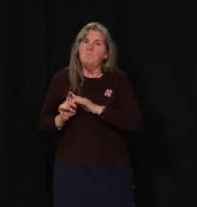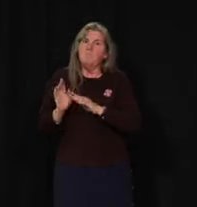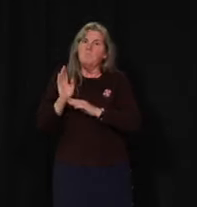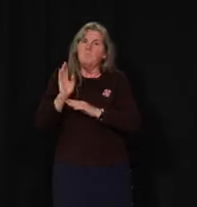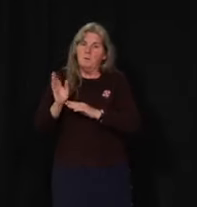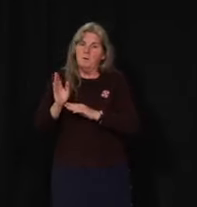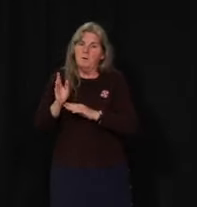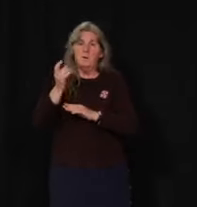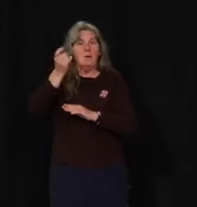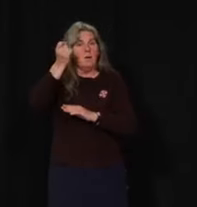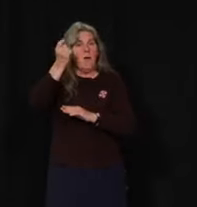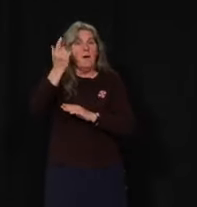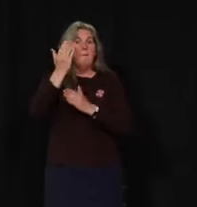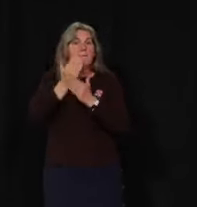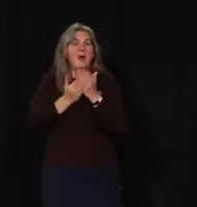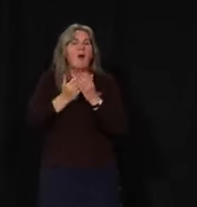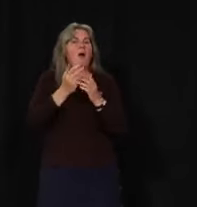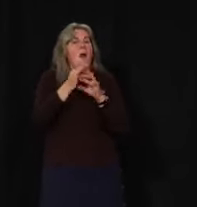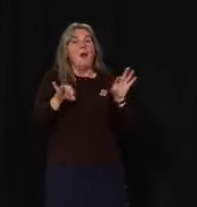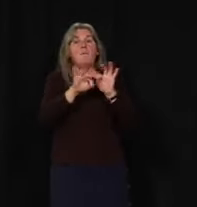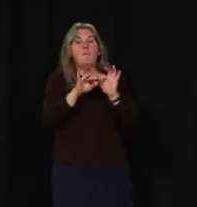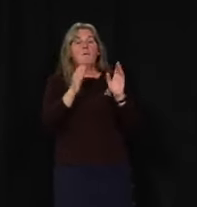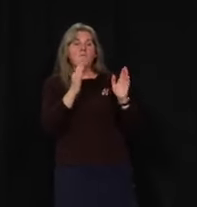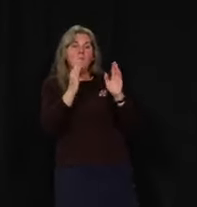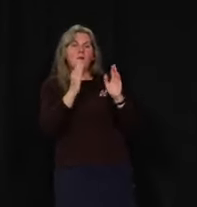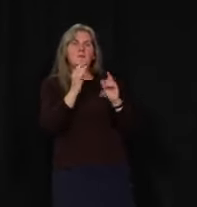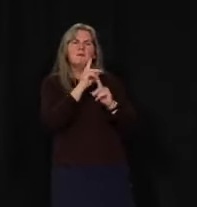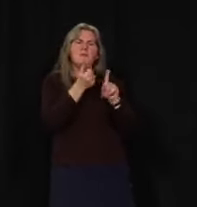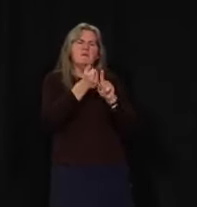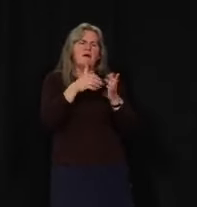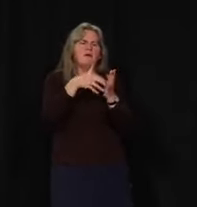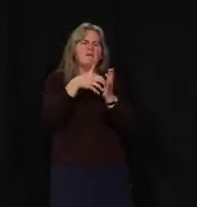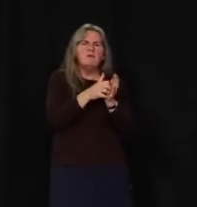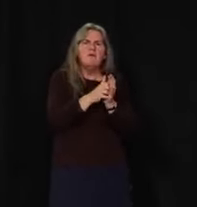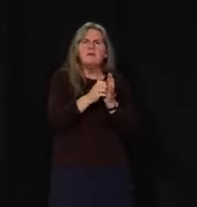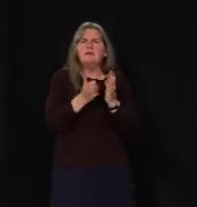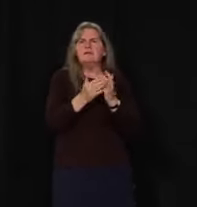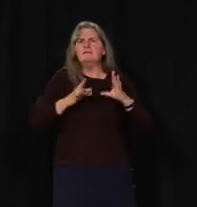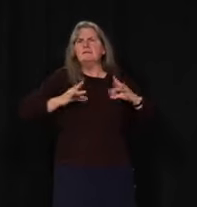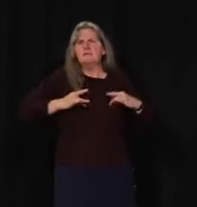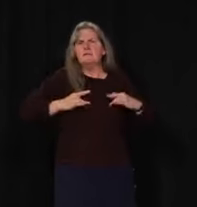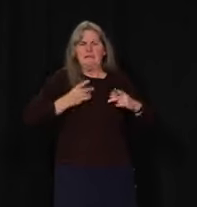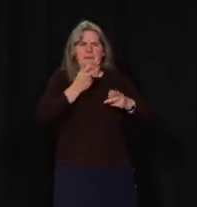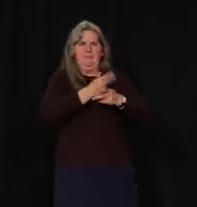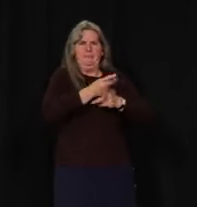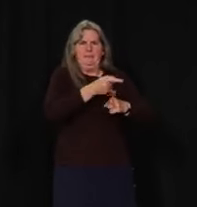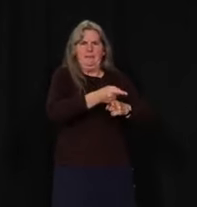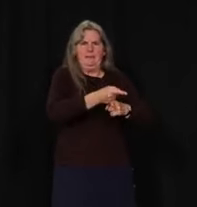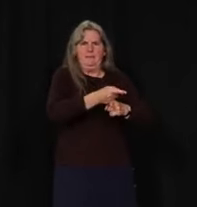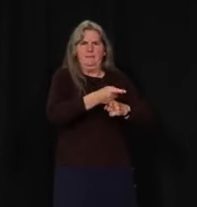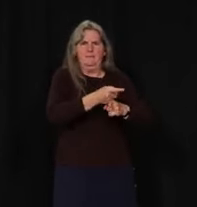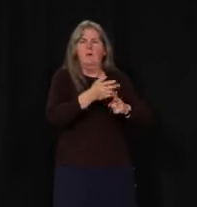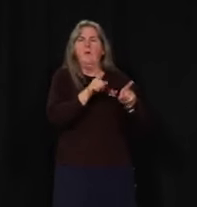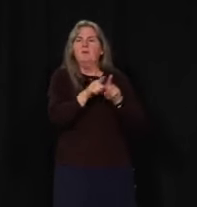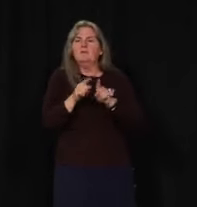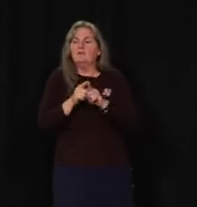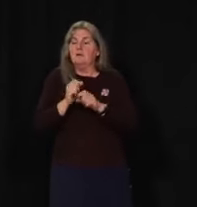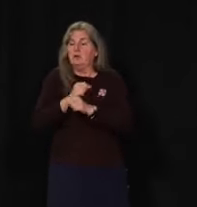our vulnerable sites and people are protected. We're doing all we can to protect a case from becoming an